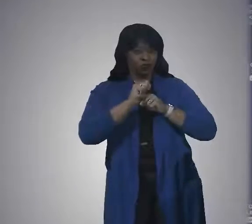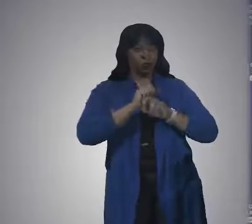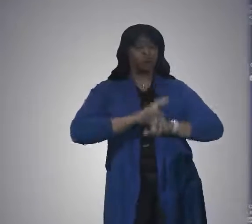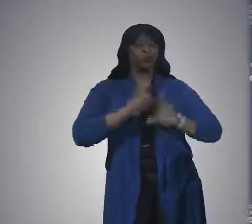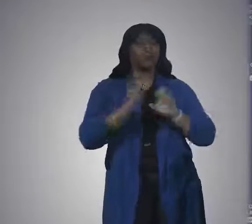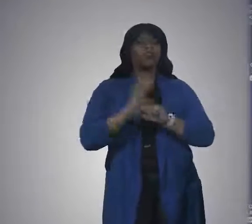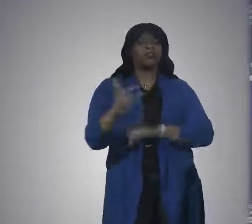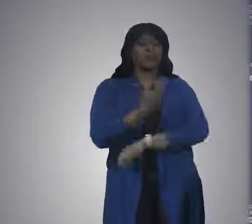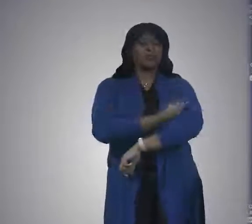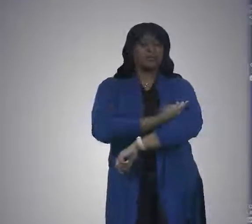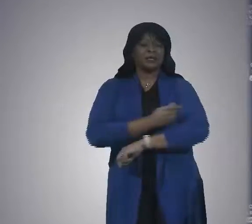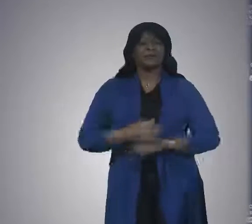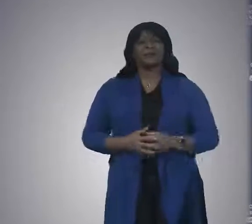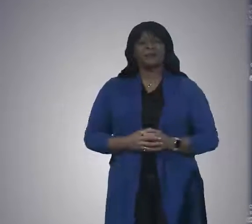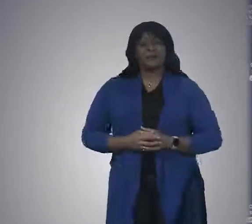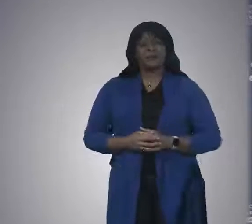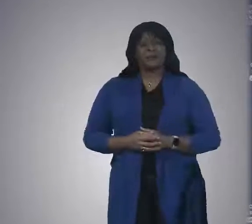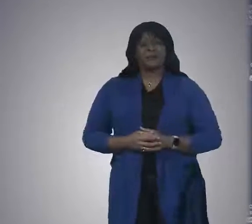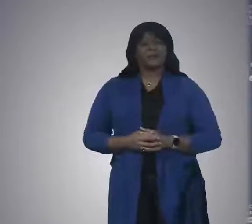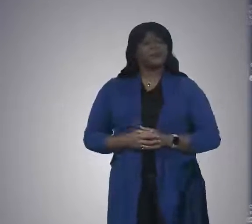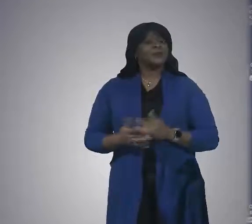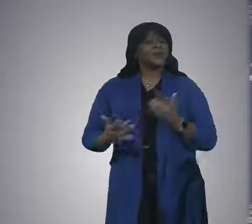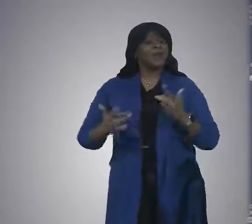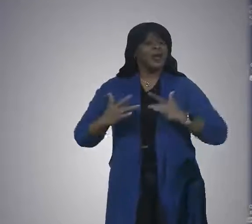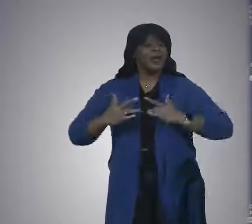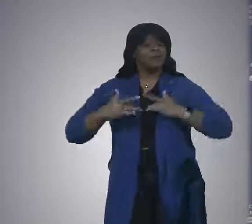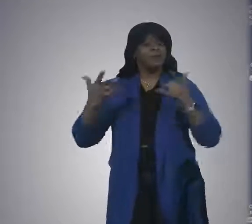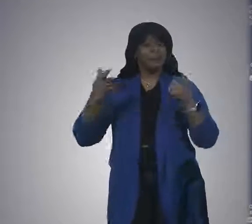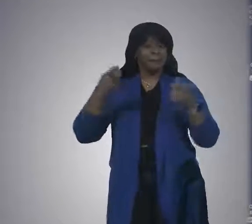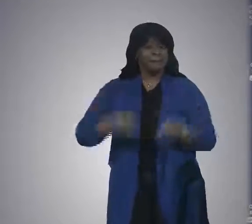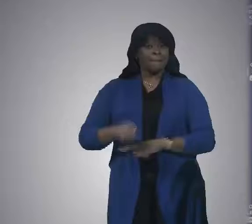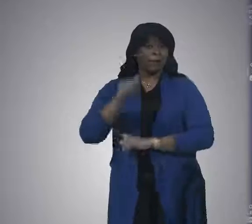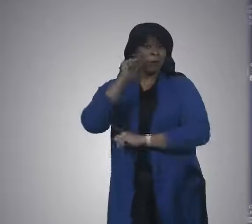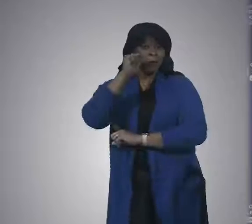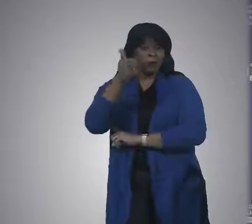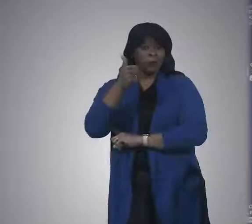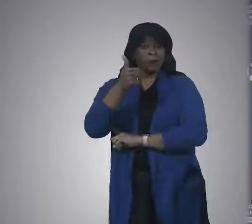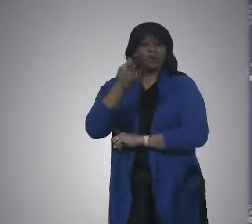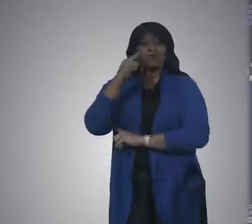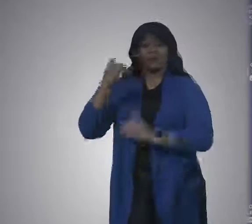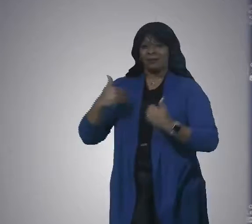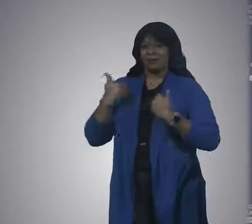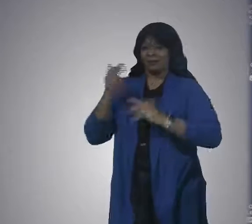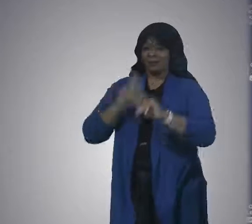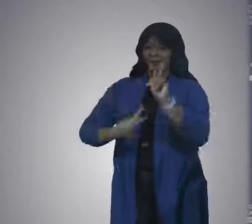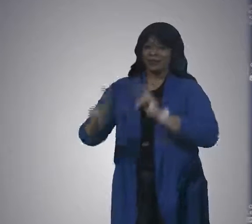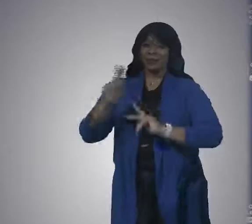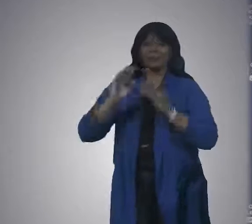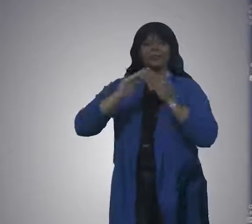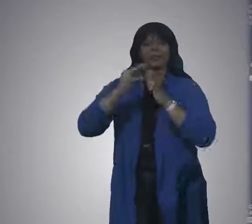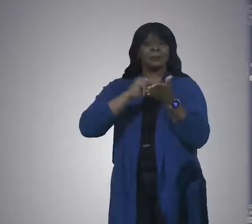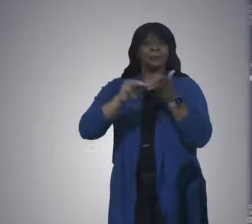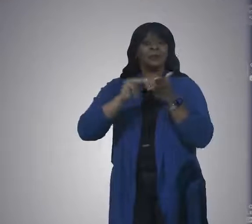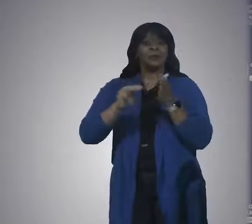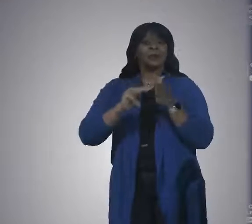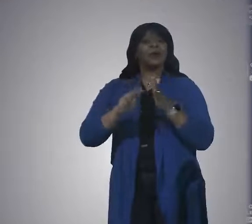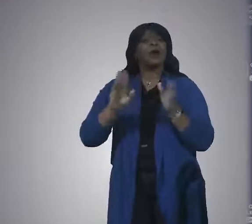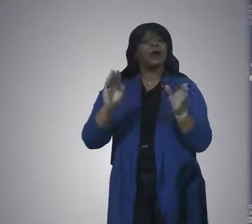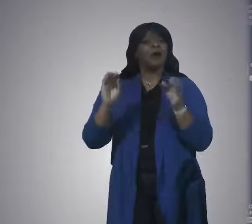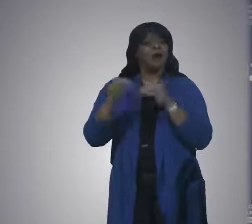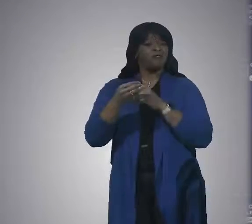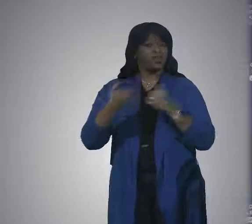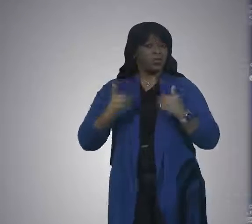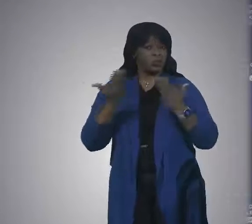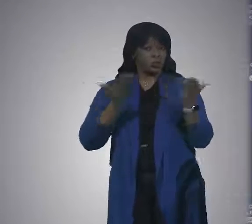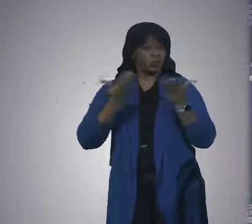vaccinated. We do have an exciting event tomorrow aimed at our young people. The City of Memphis Office of Youth